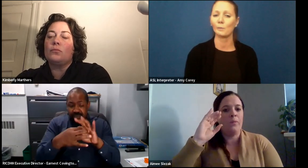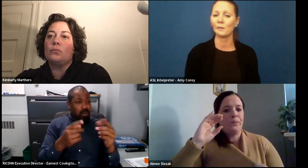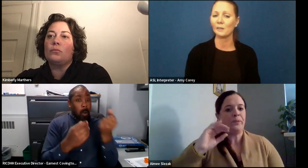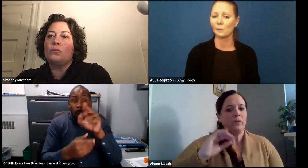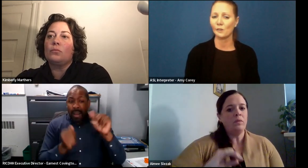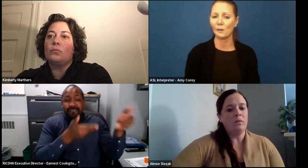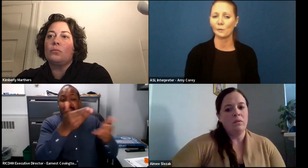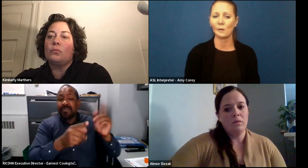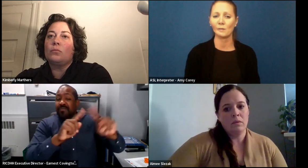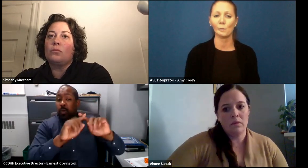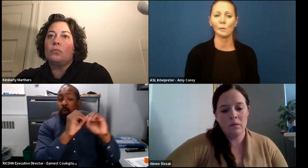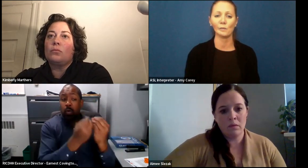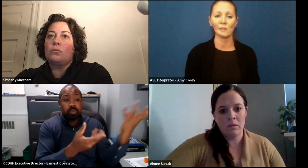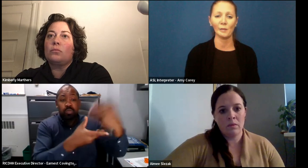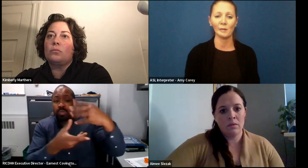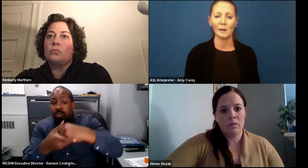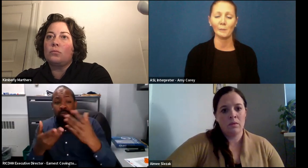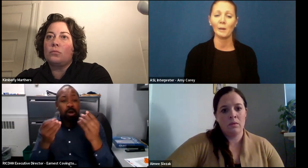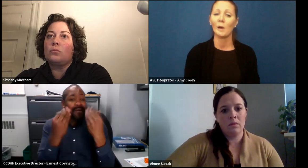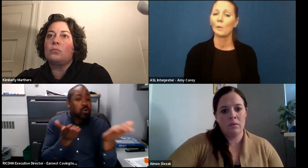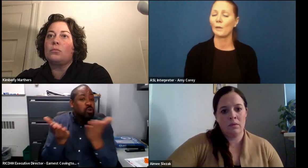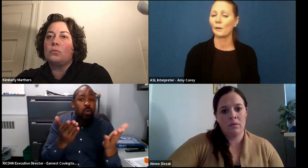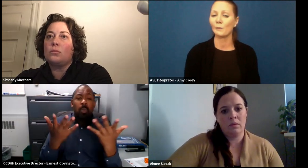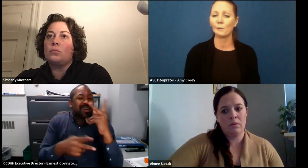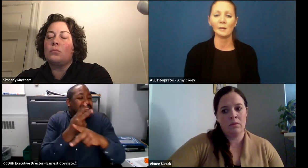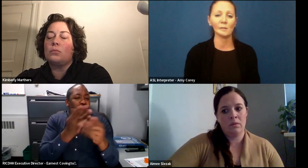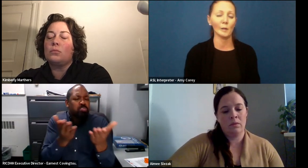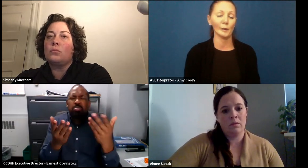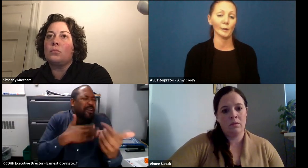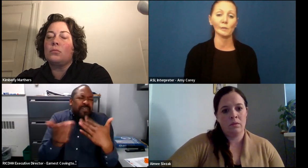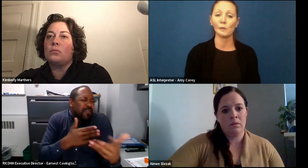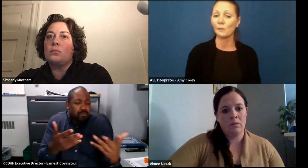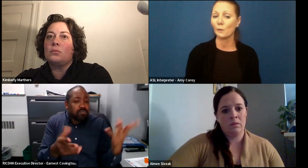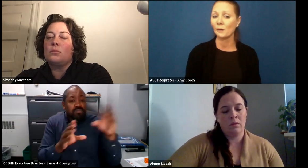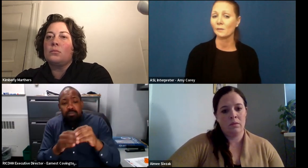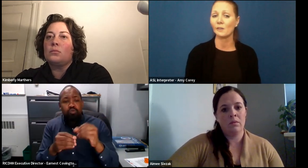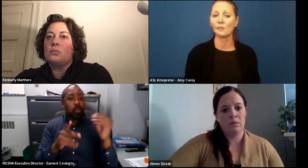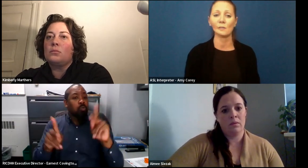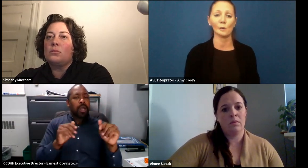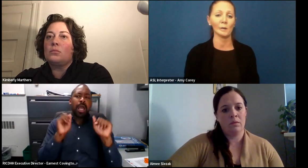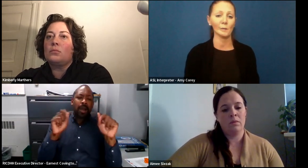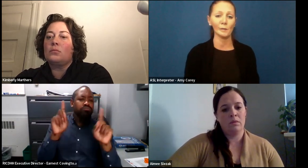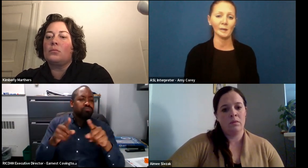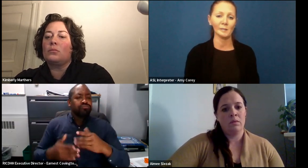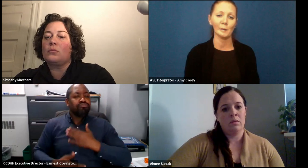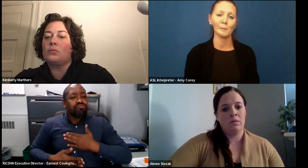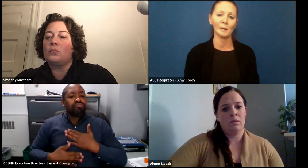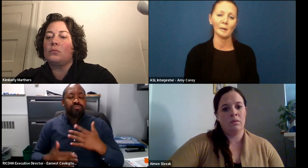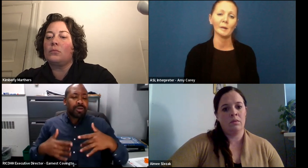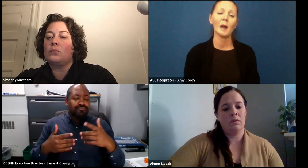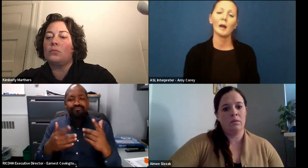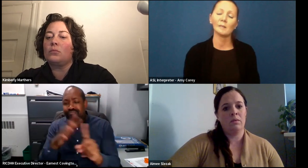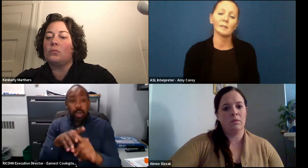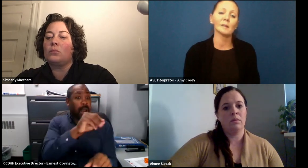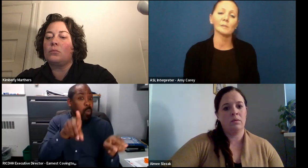happy, please reach out to us and we will set things up, whether it means other service organizations or whatever the case may